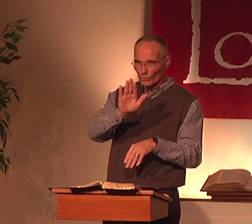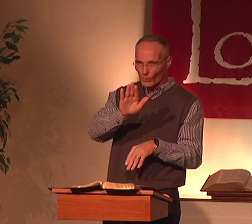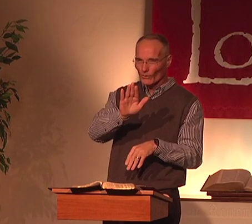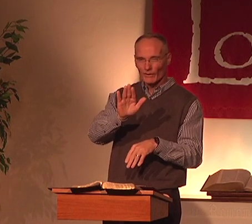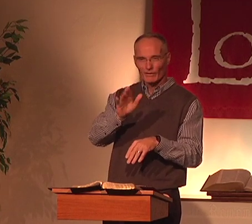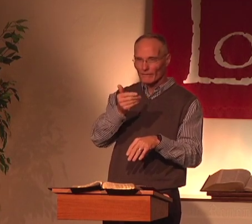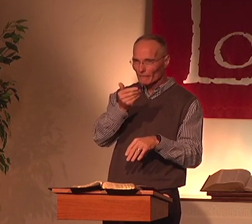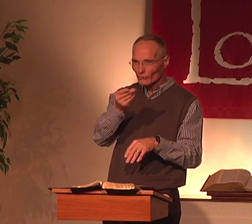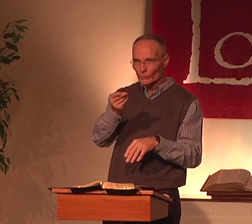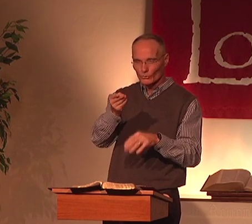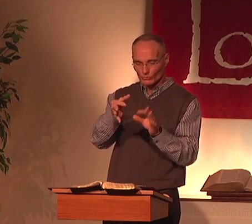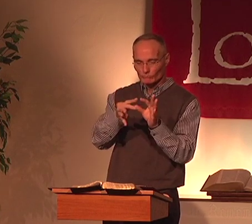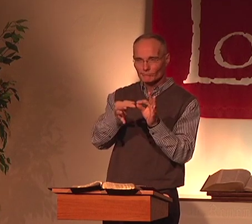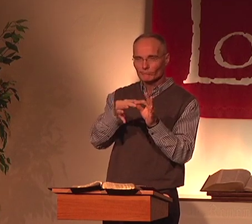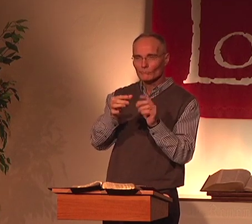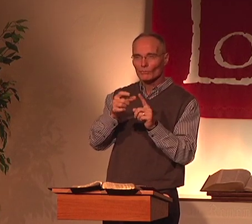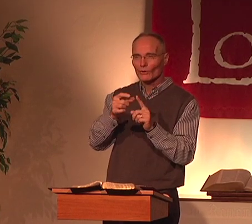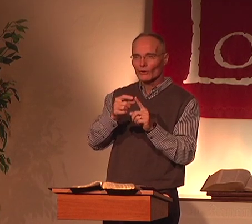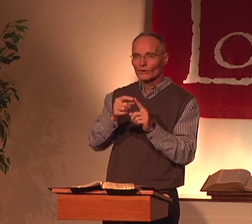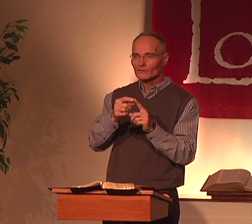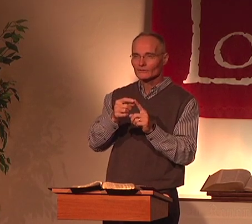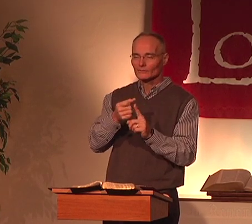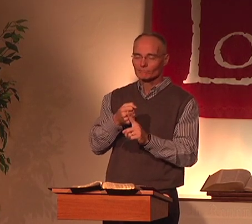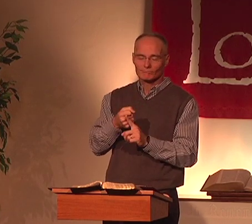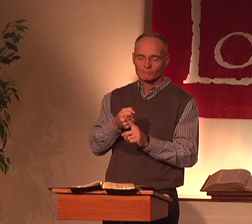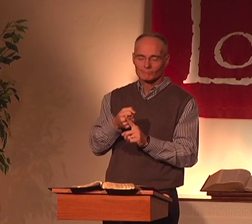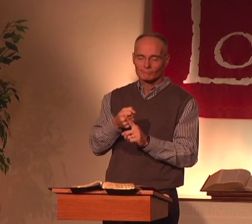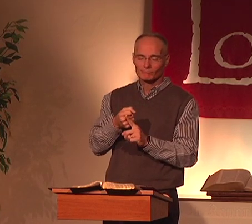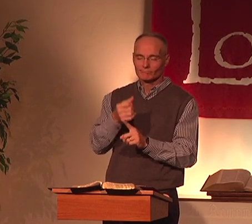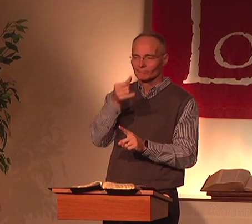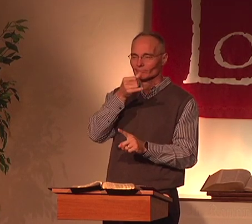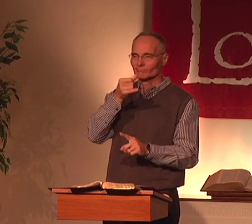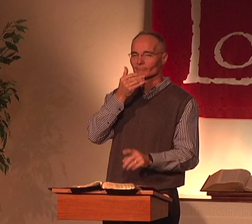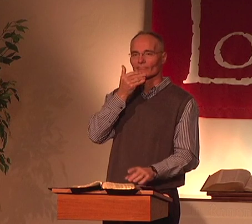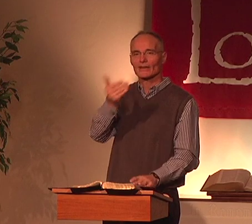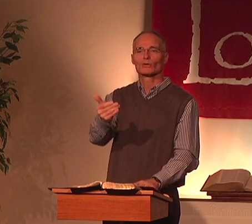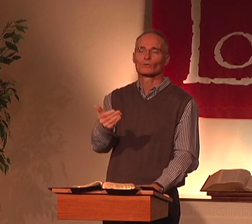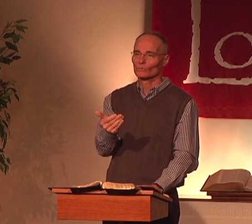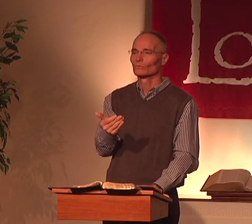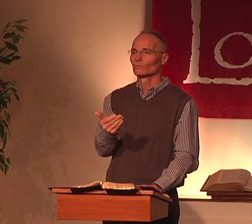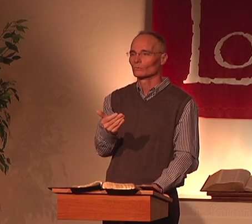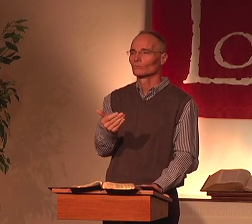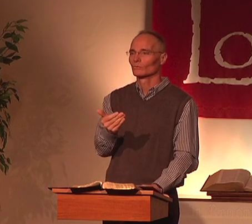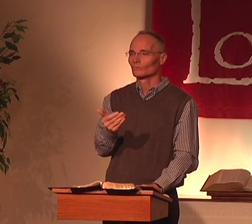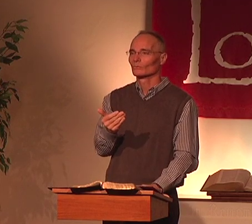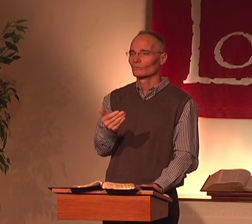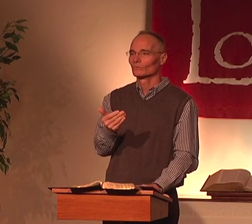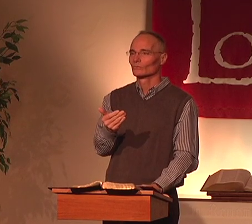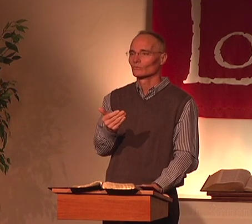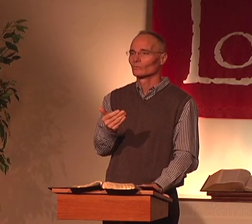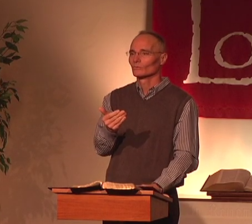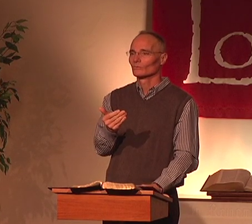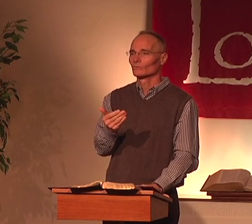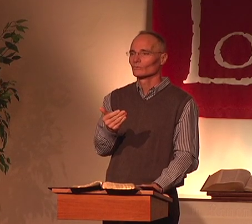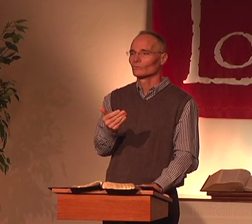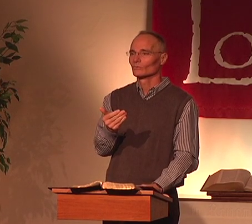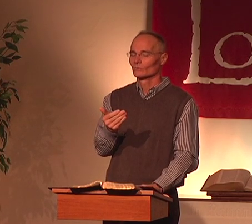You know That Your few Comments Your words Really made A difference To me Thank you